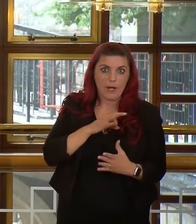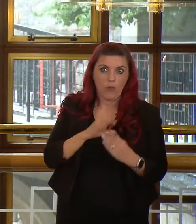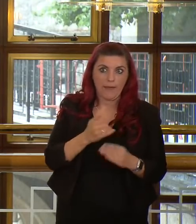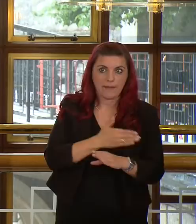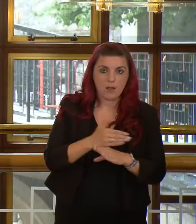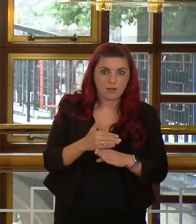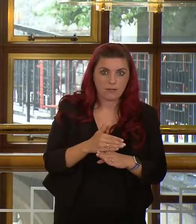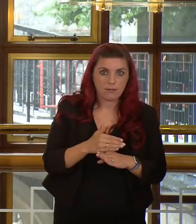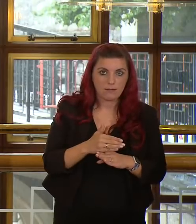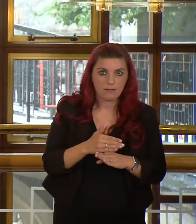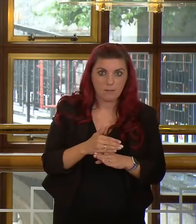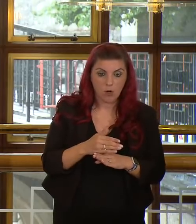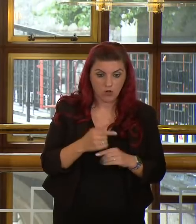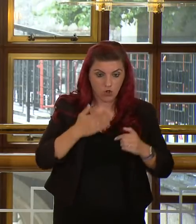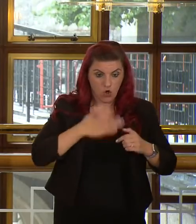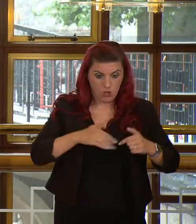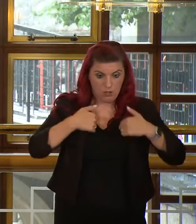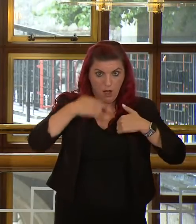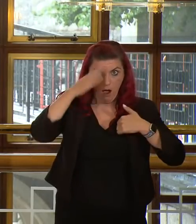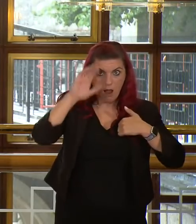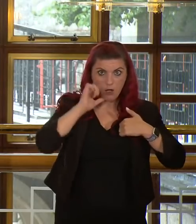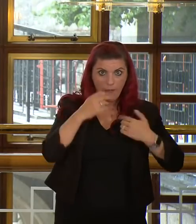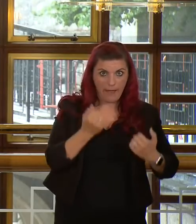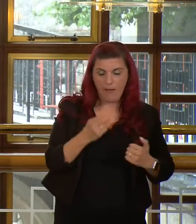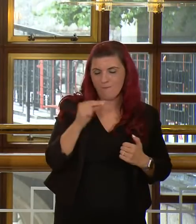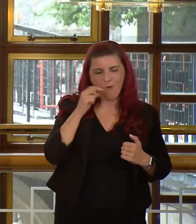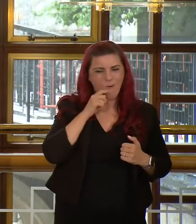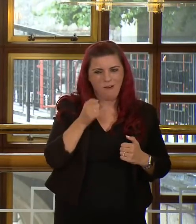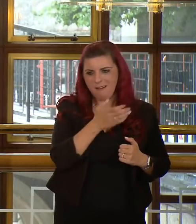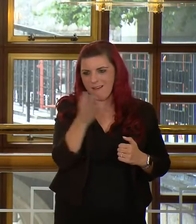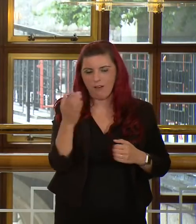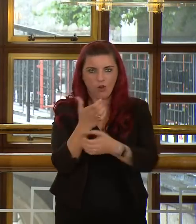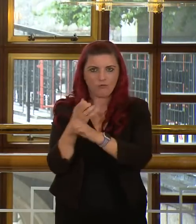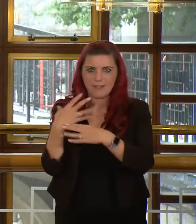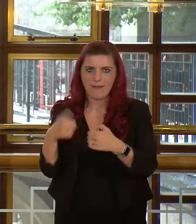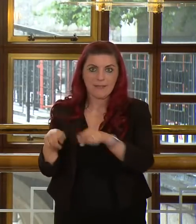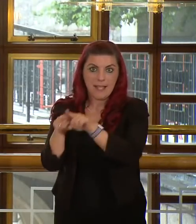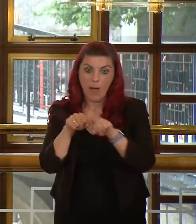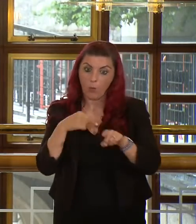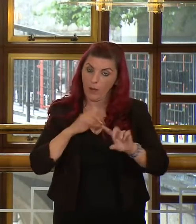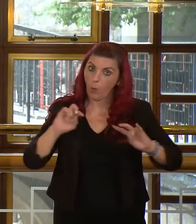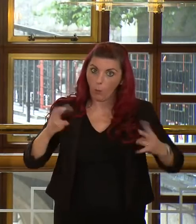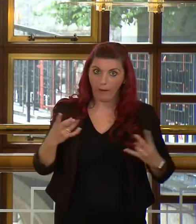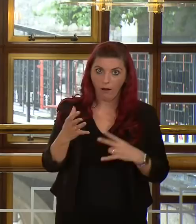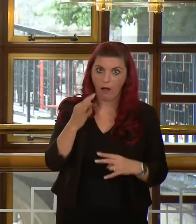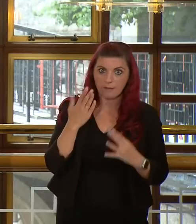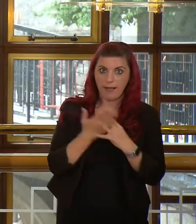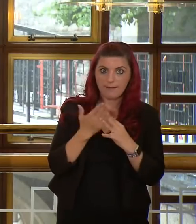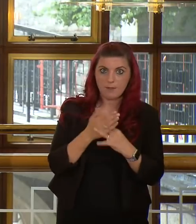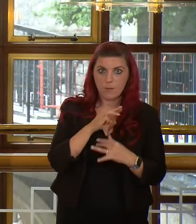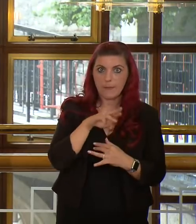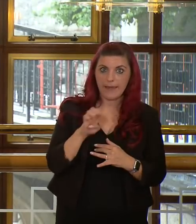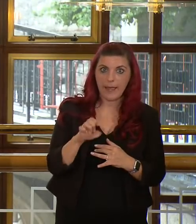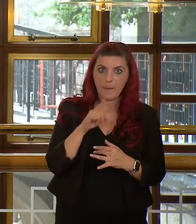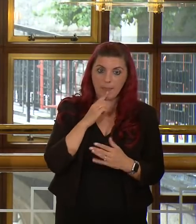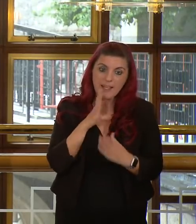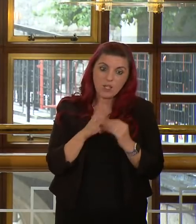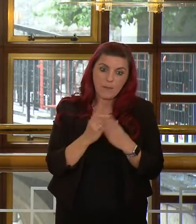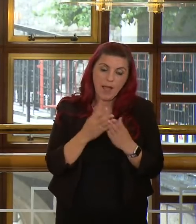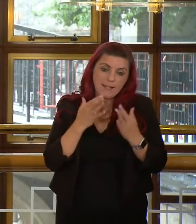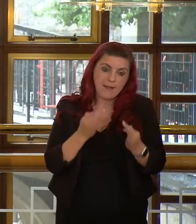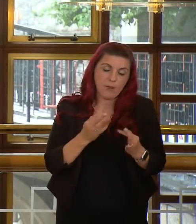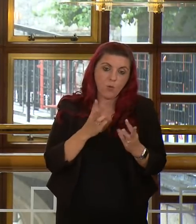country did, by the way, and we were much better and much quicker at getting PPE than other countries were. But that's something I think